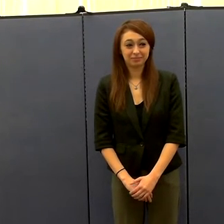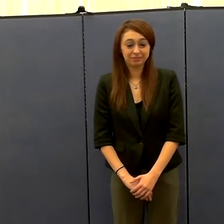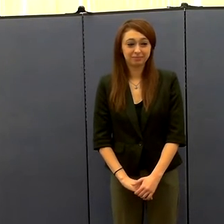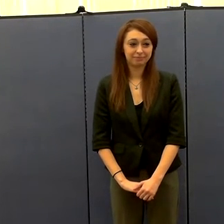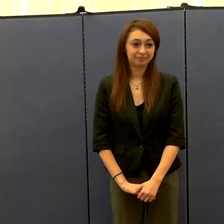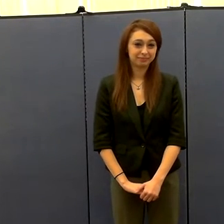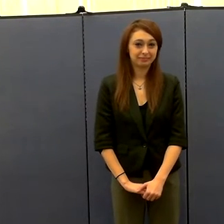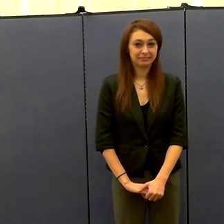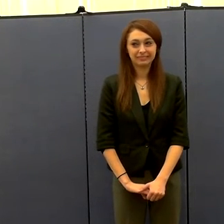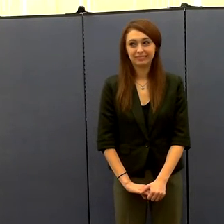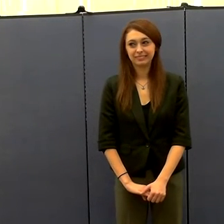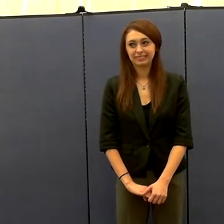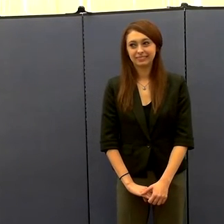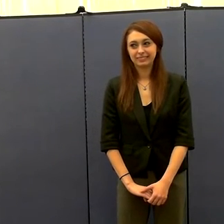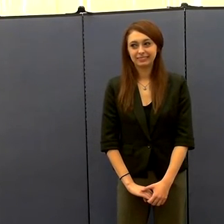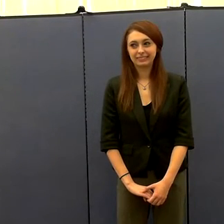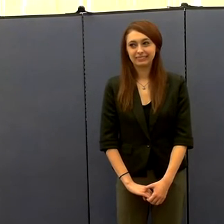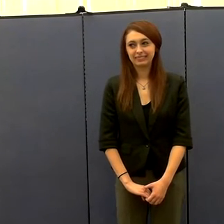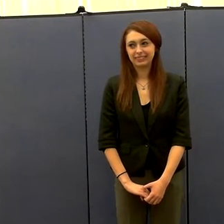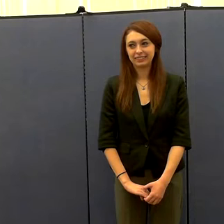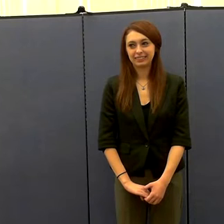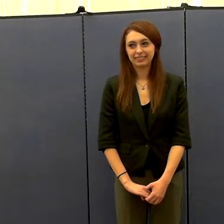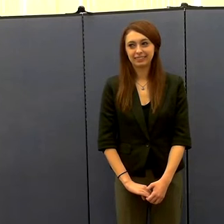Wait, just hold on. Just 30 seconds.